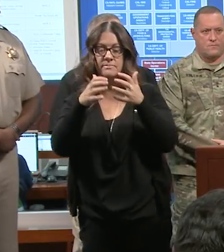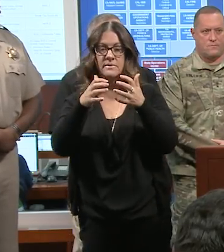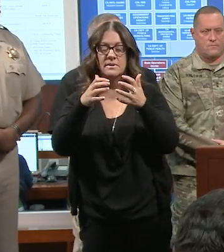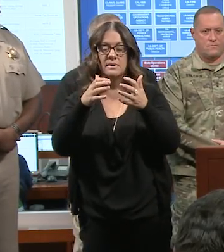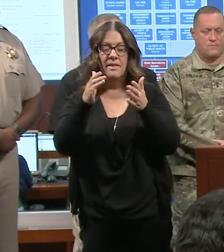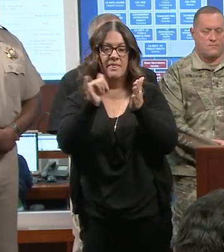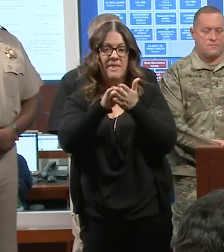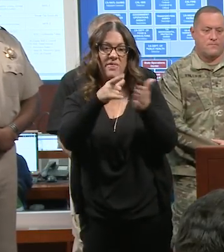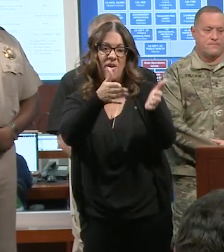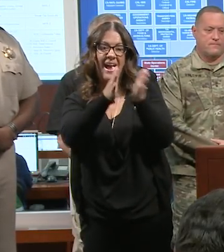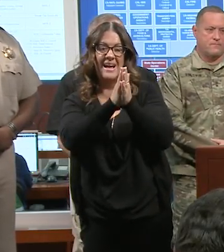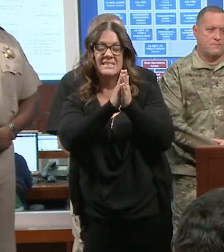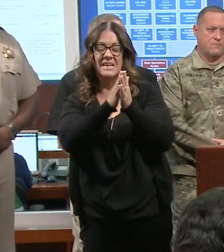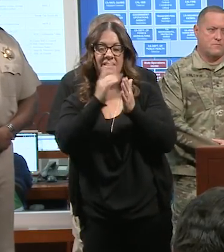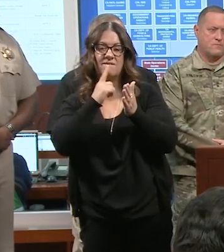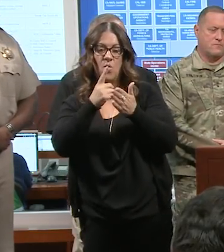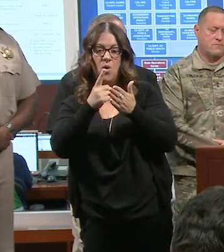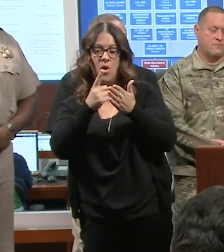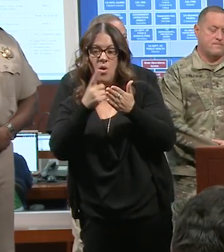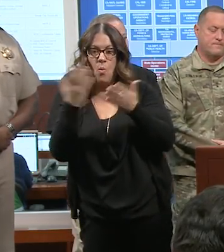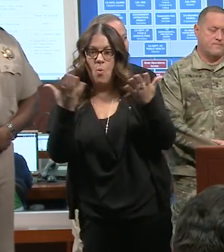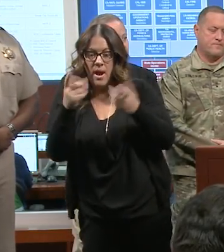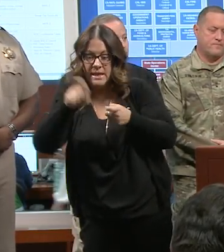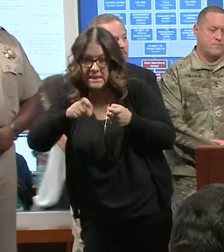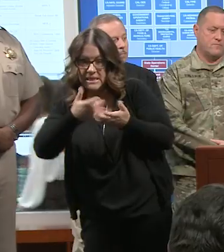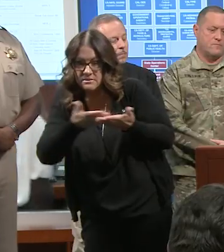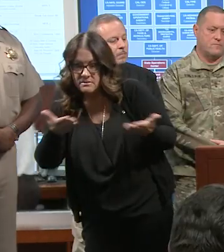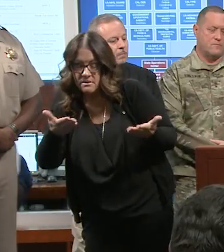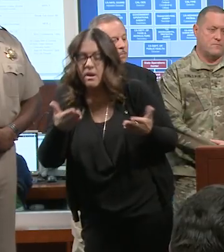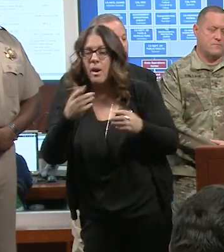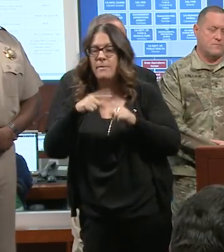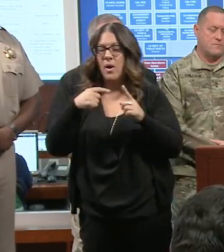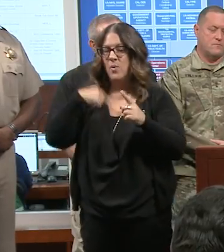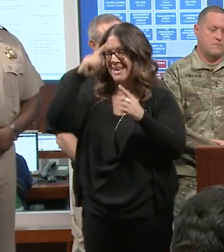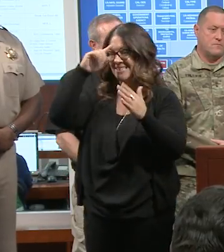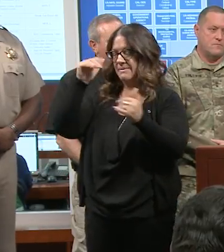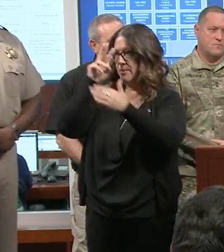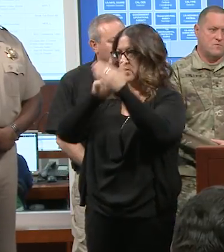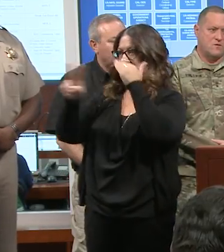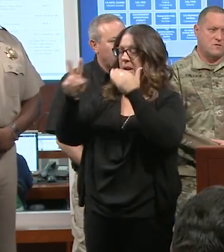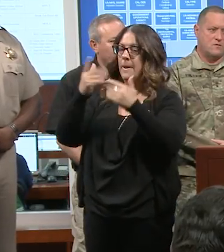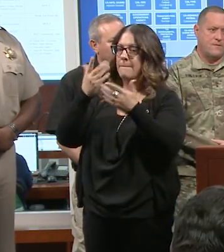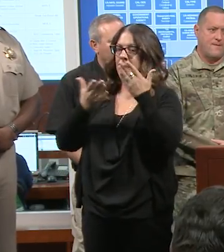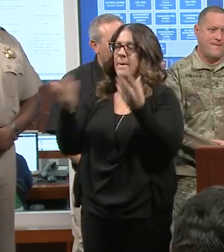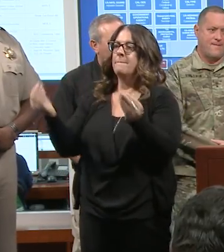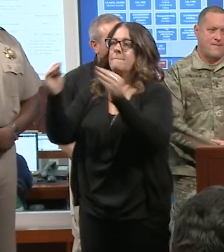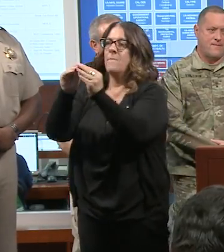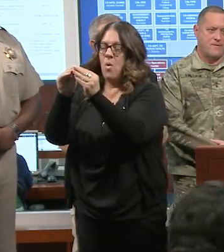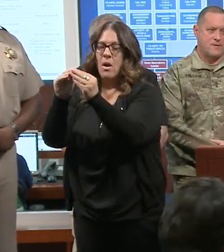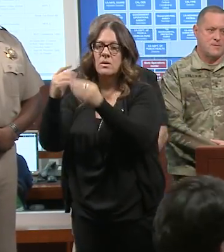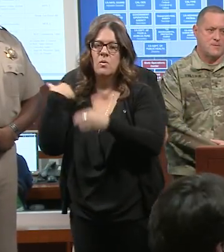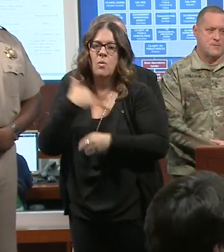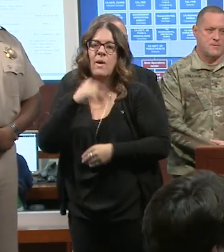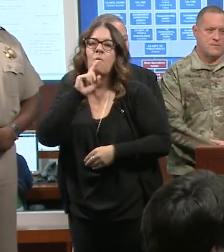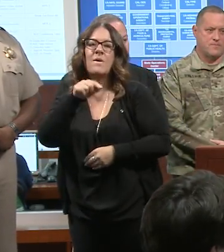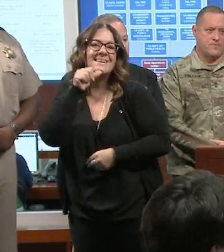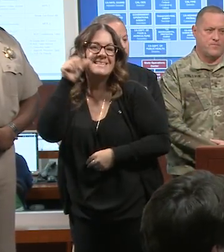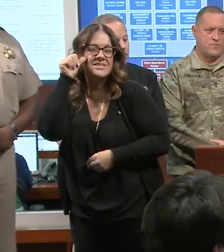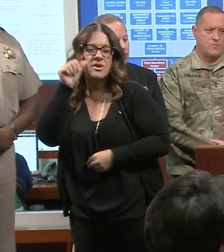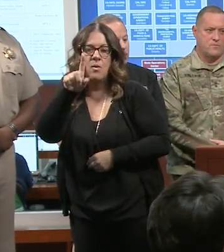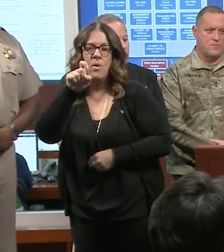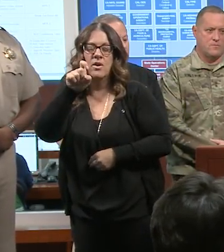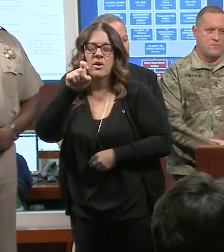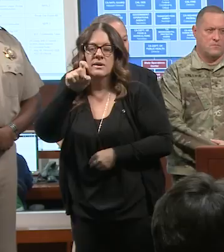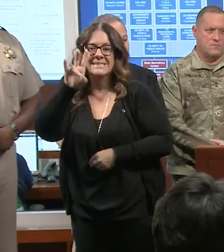beyond what the fires are asking for, so get well ahead of this. I can tell you that yesterday ordered 170 fire